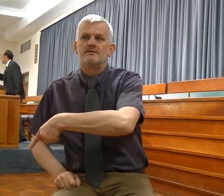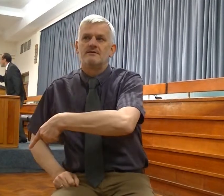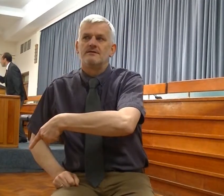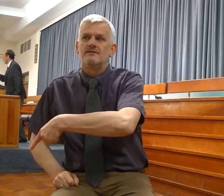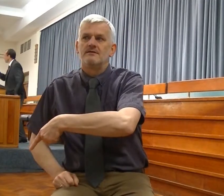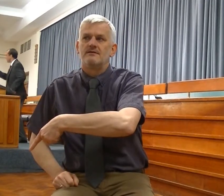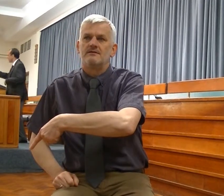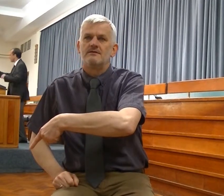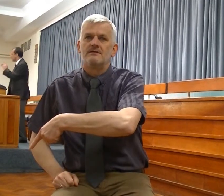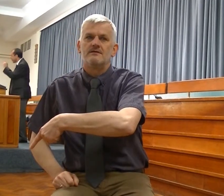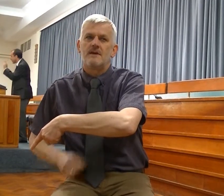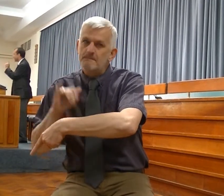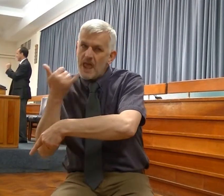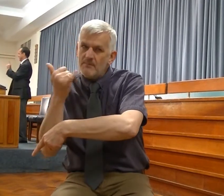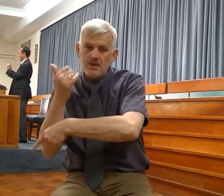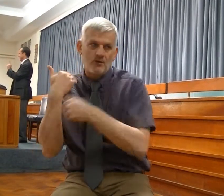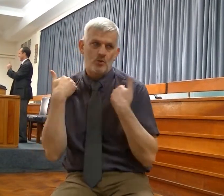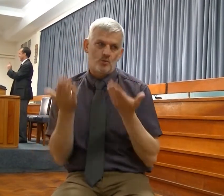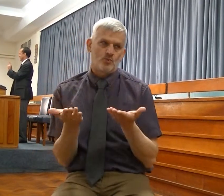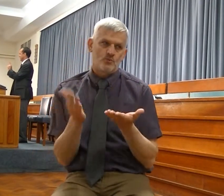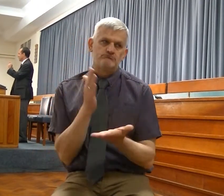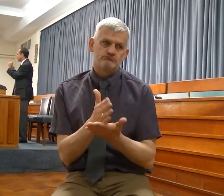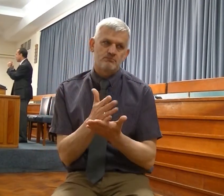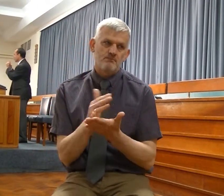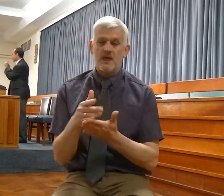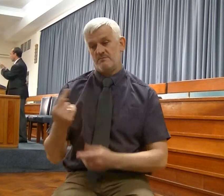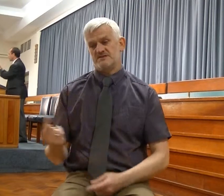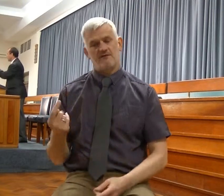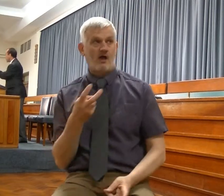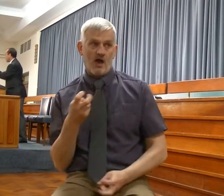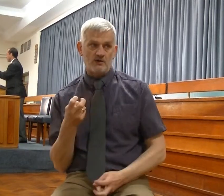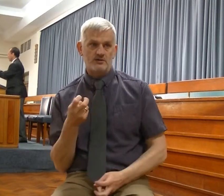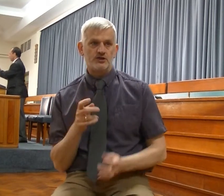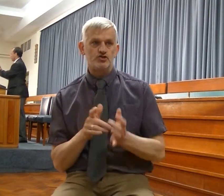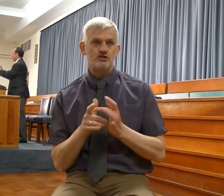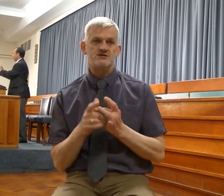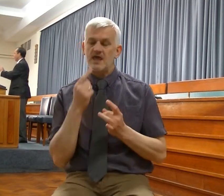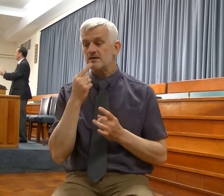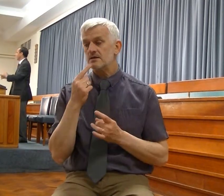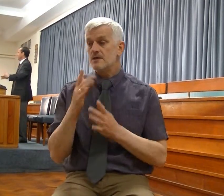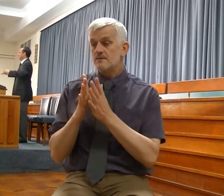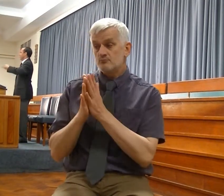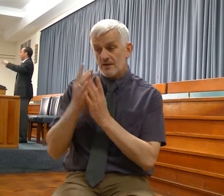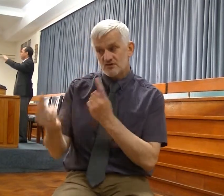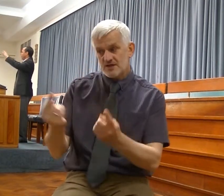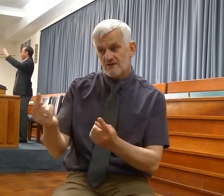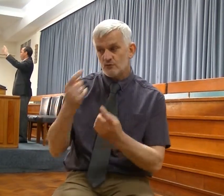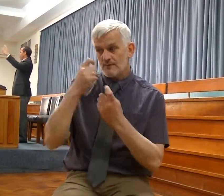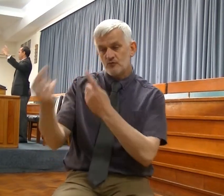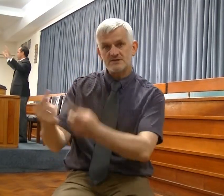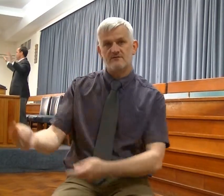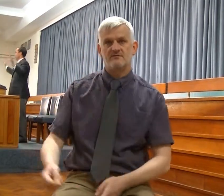your children." Maybe, I'm saying maybe, he heard that. But he also heard a prayer. And then